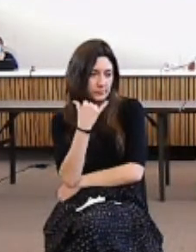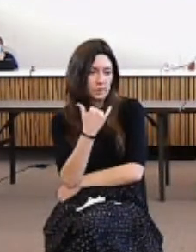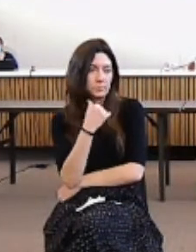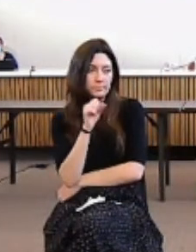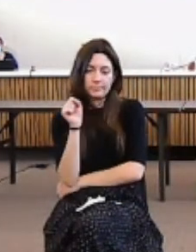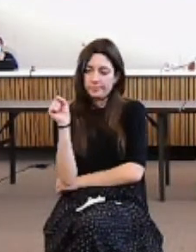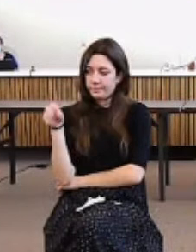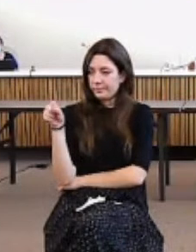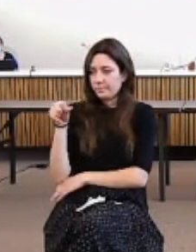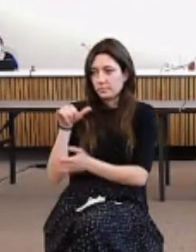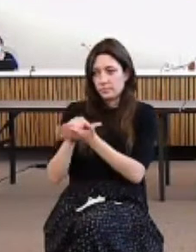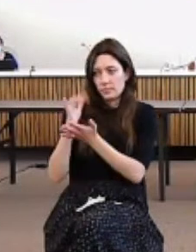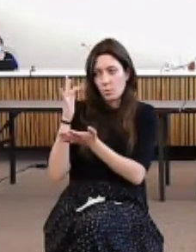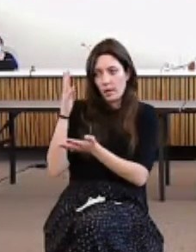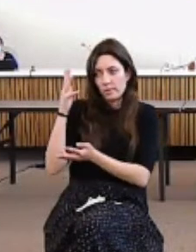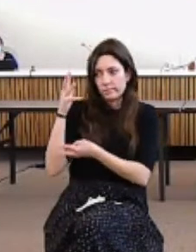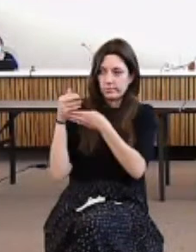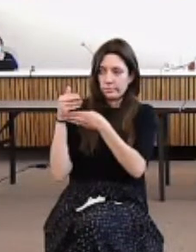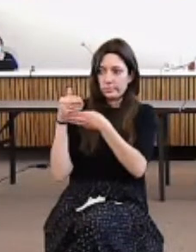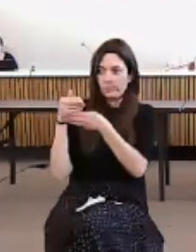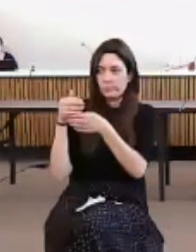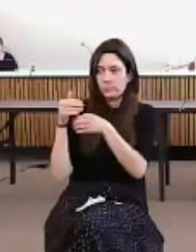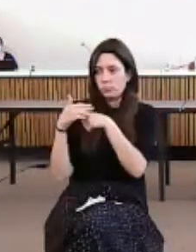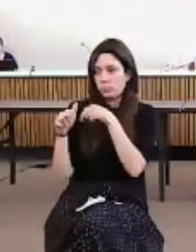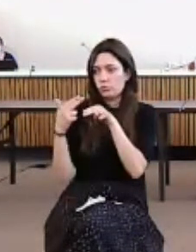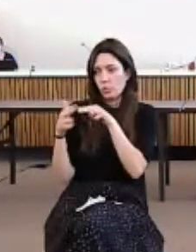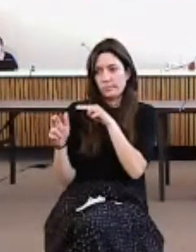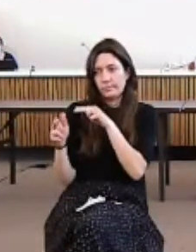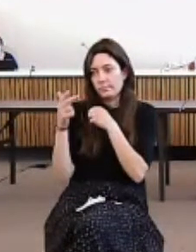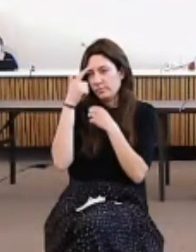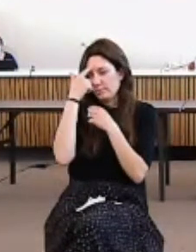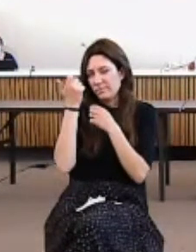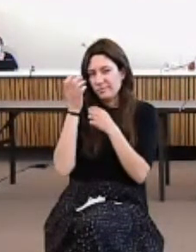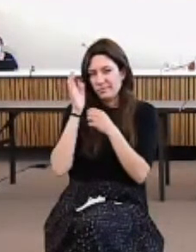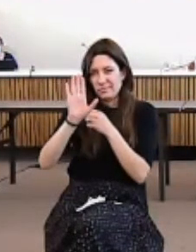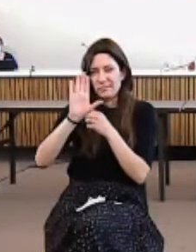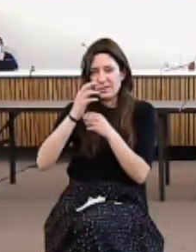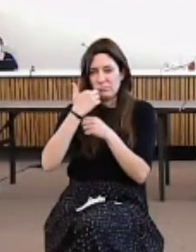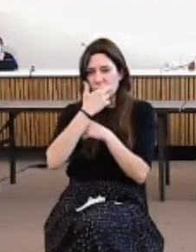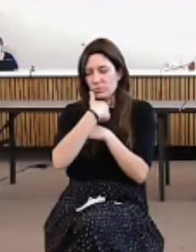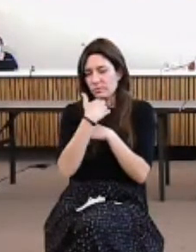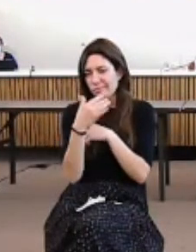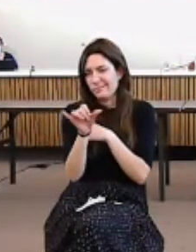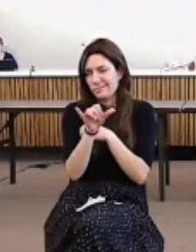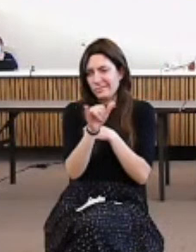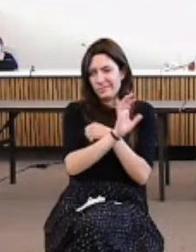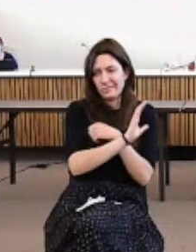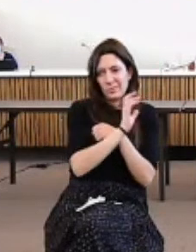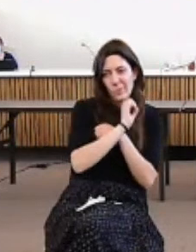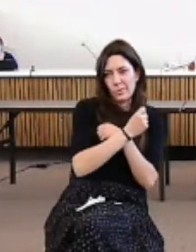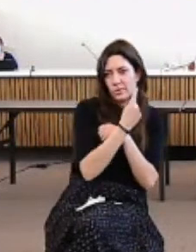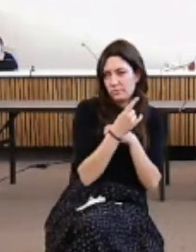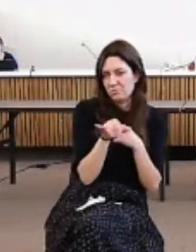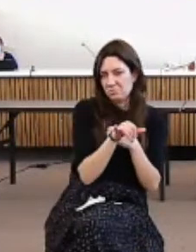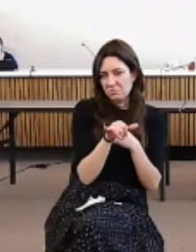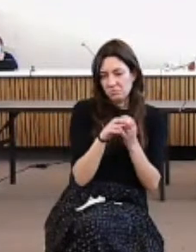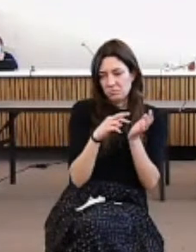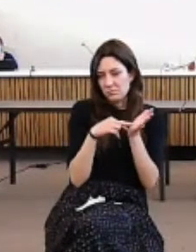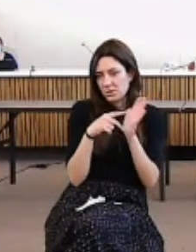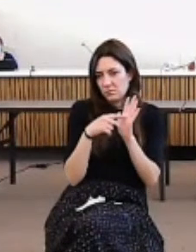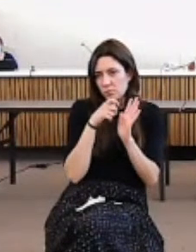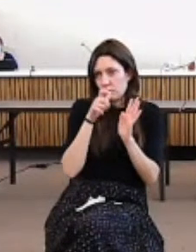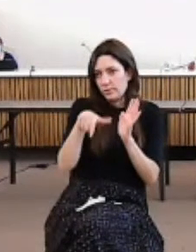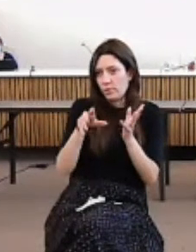yeah, it's much shorter than, because again, because of the nature of this particular use, it doesn't require much in the way